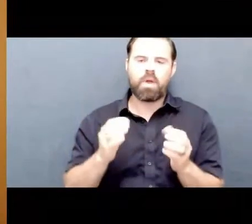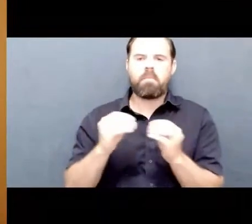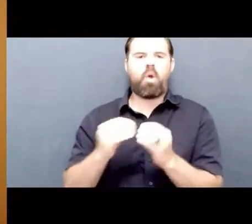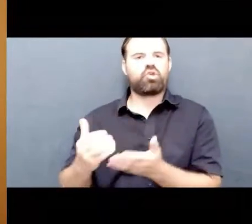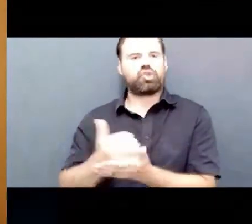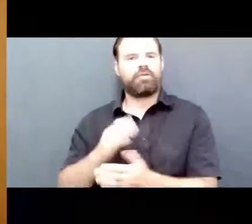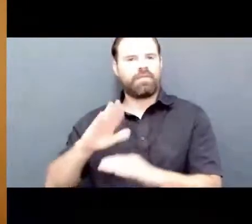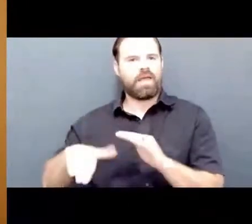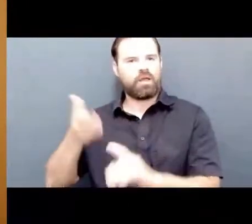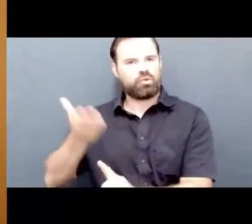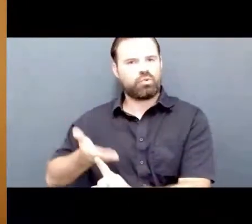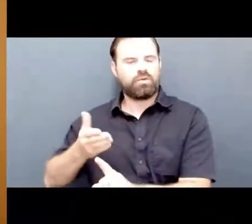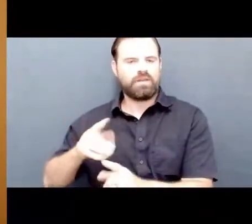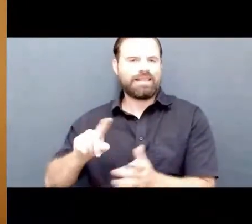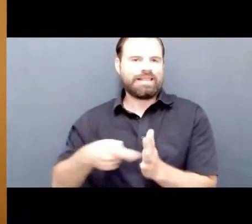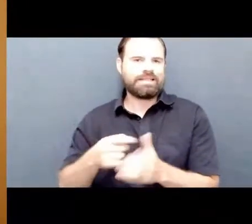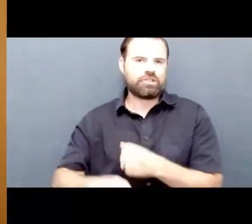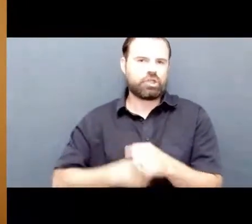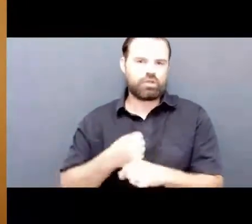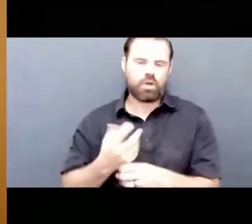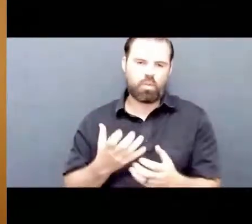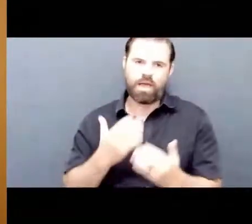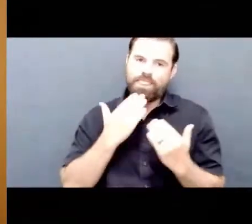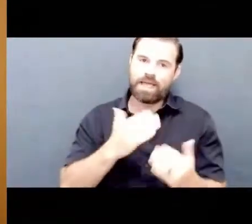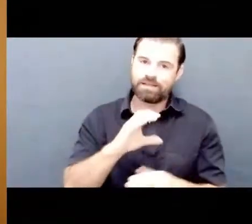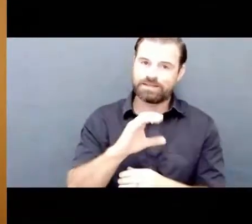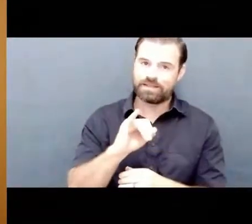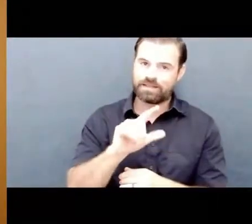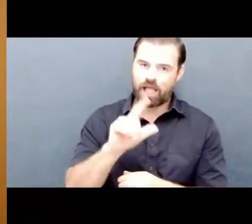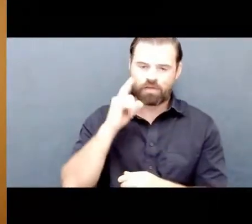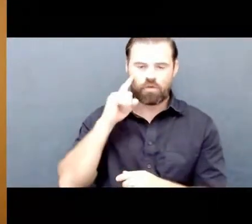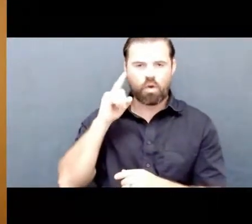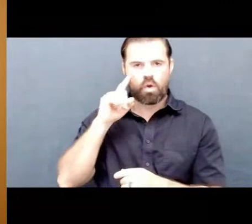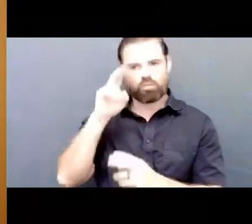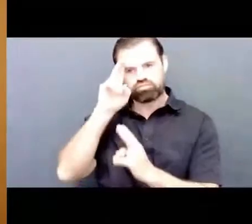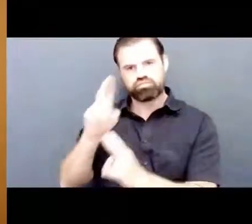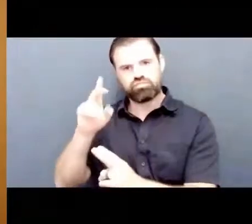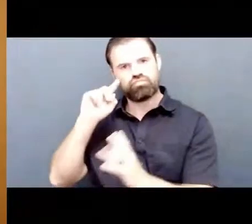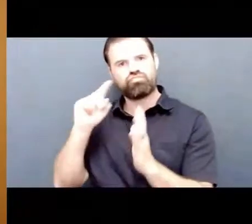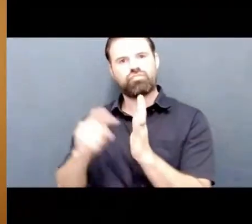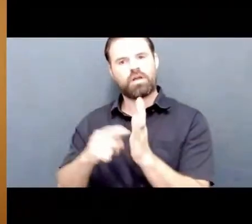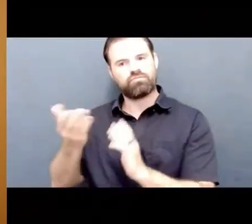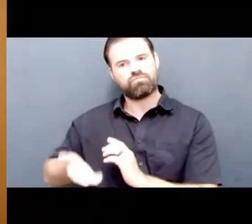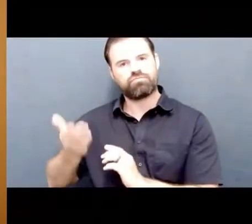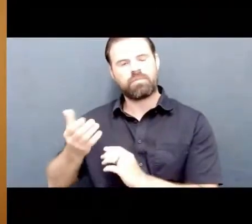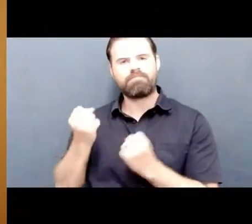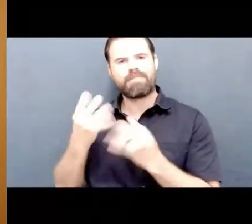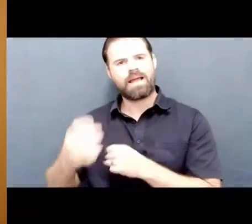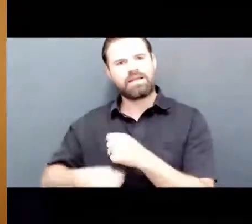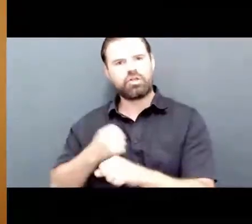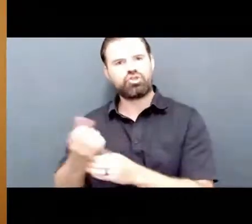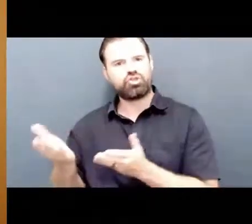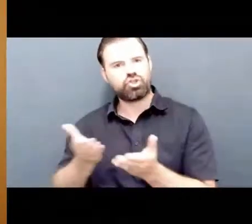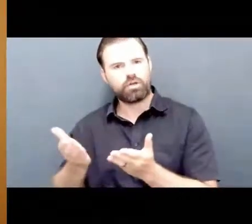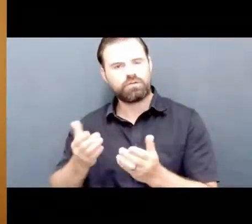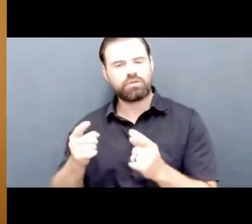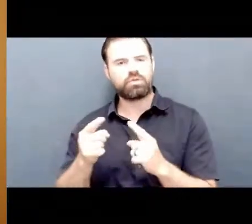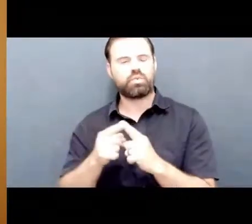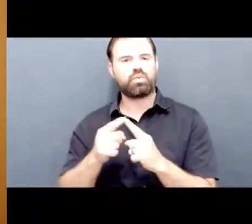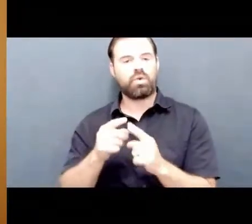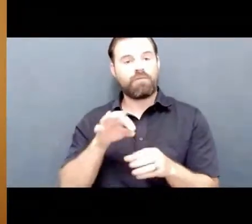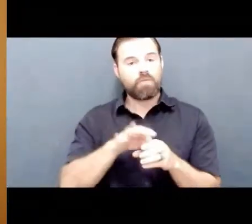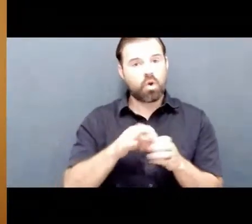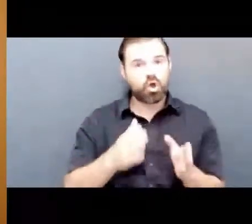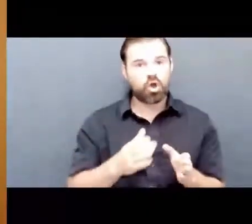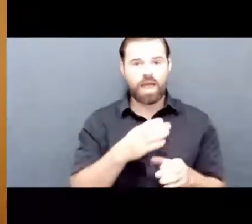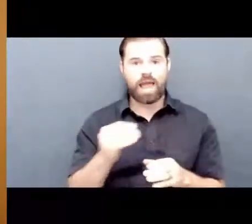award this year. So I want to thank CIL for honoring you, and thank you for all your years of service, not only to